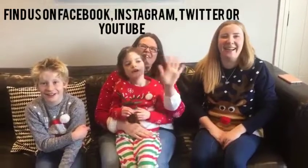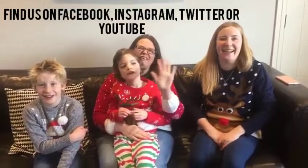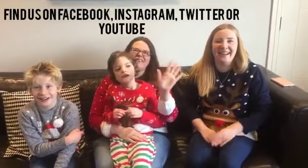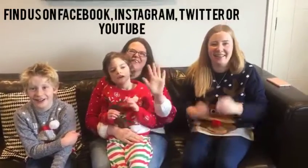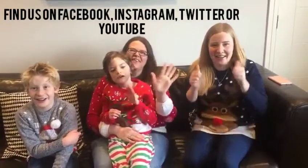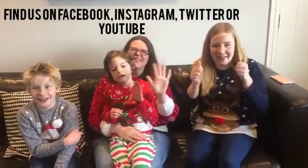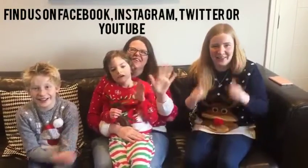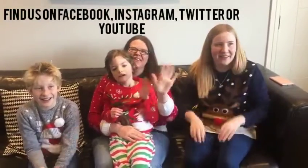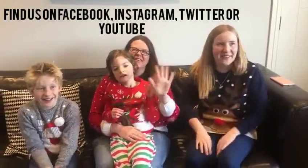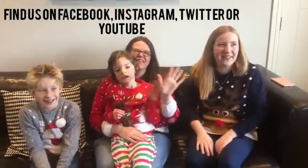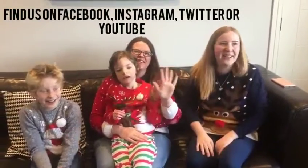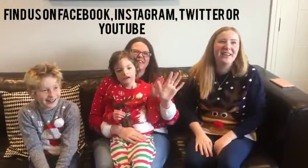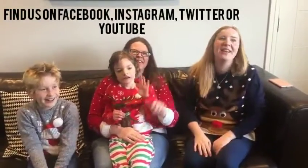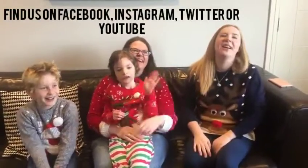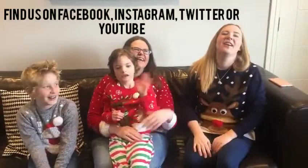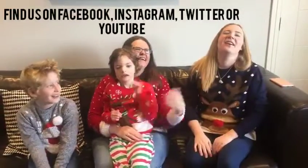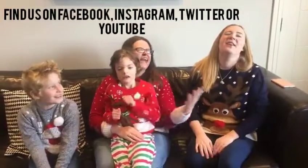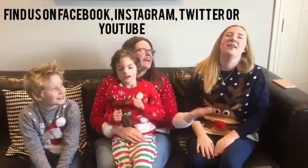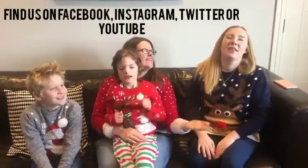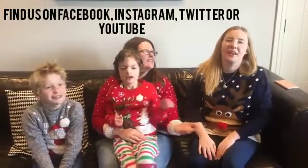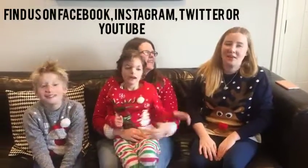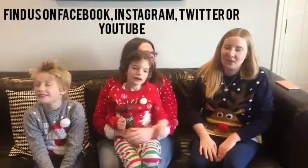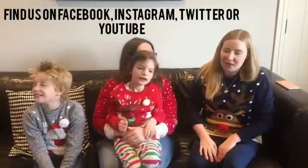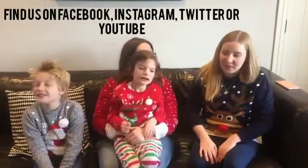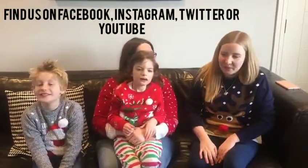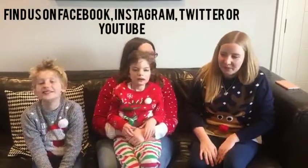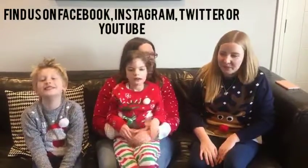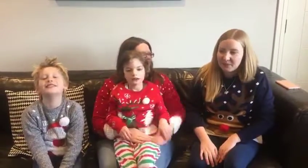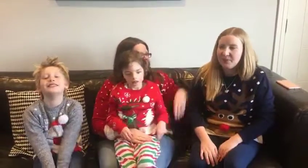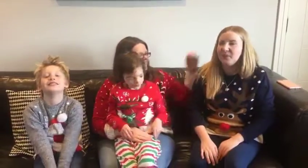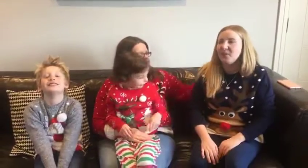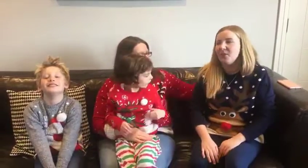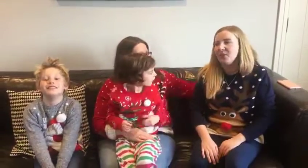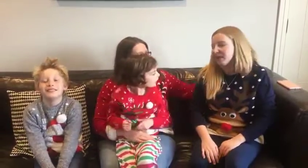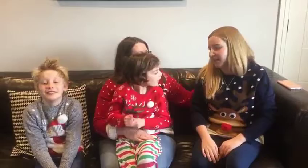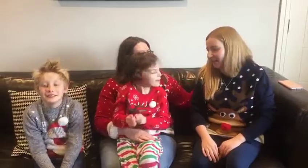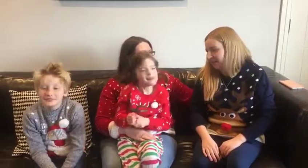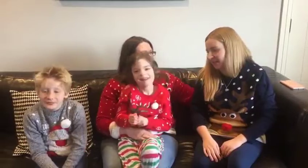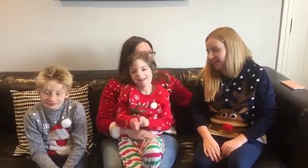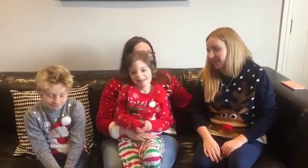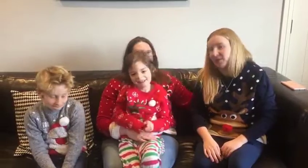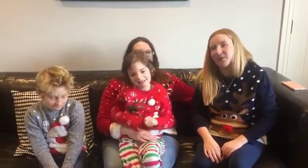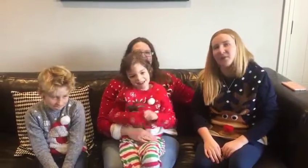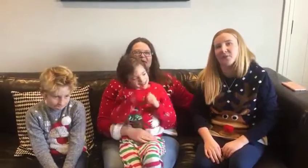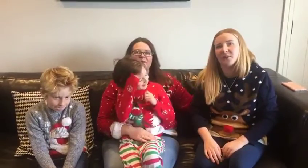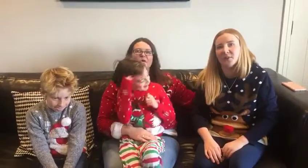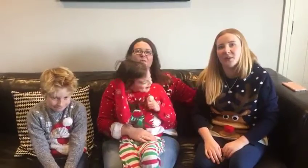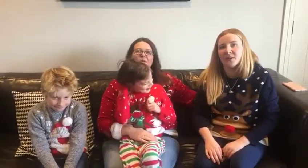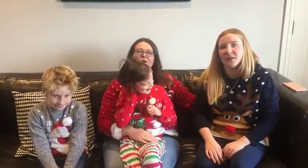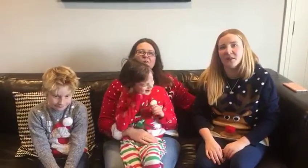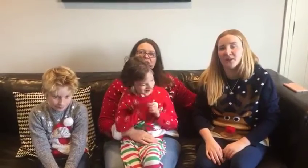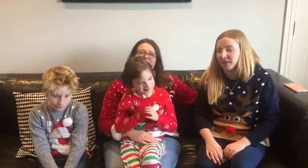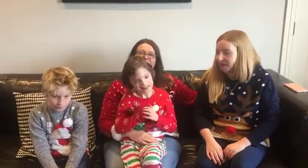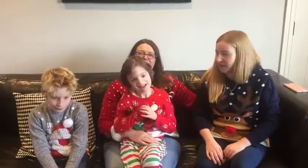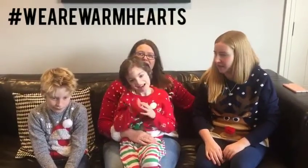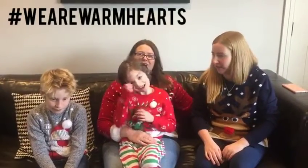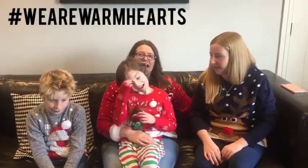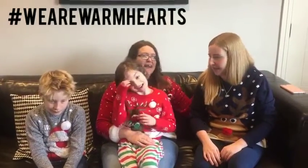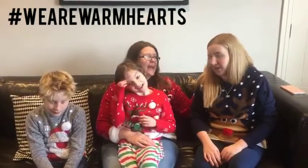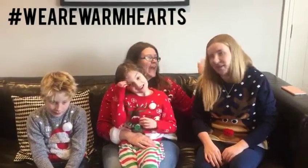Justin! And Charlotte for singing it and presenting it so wonderfully. No worries. A lovely song. I know. So. And we hope you all go on to Spotify